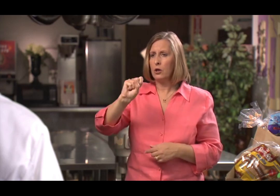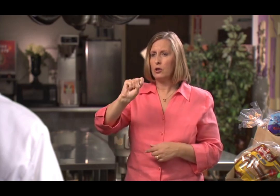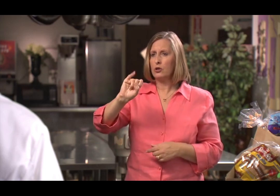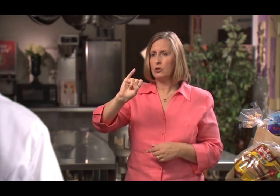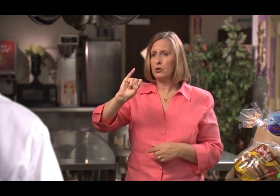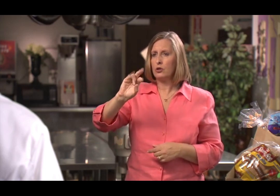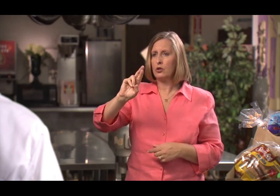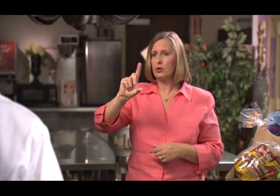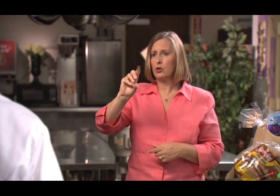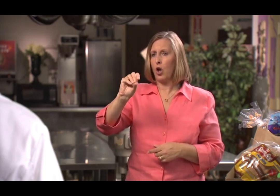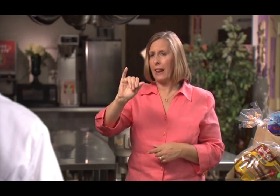tenderloin.